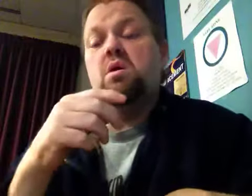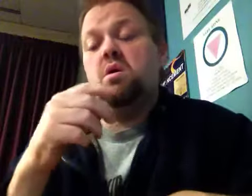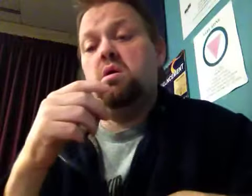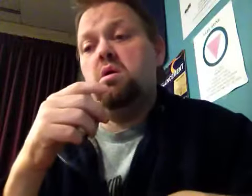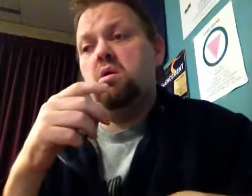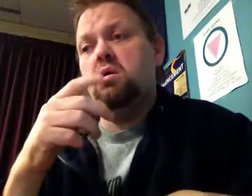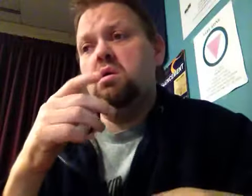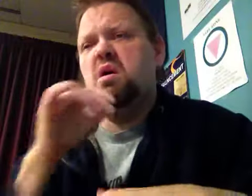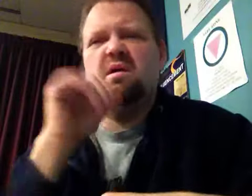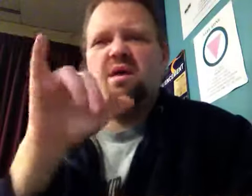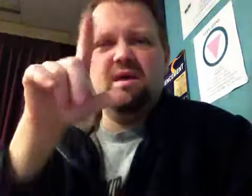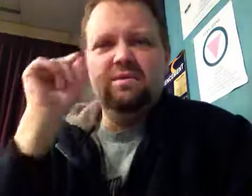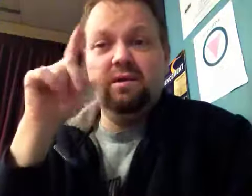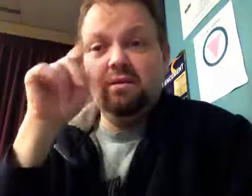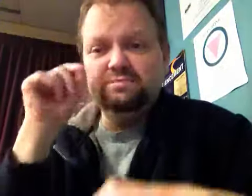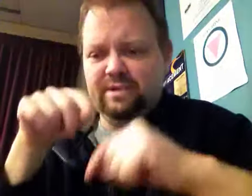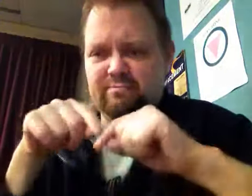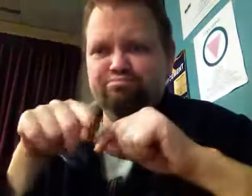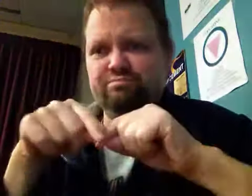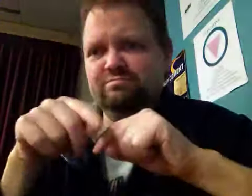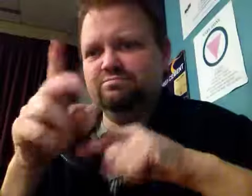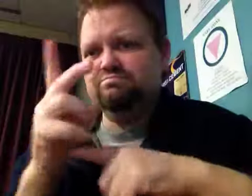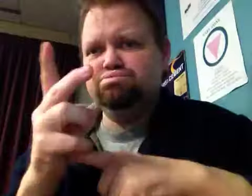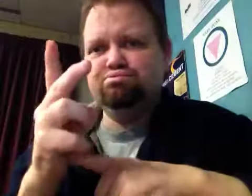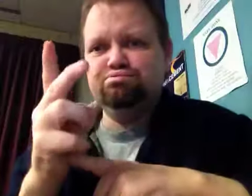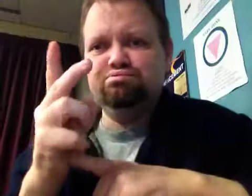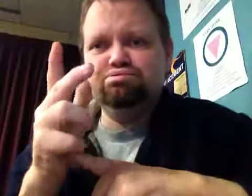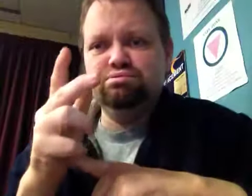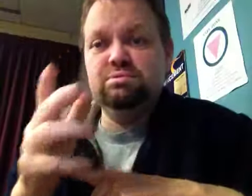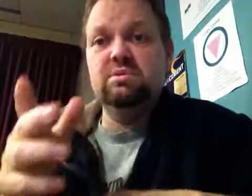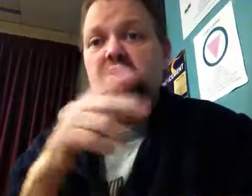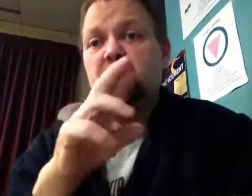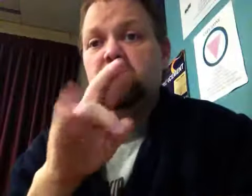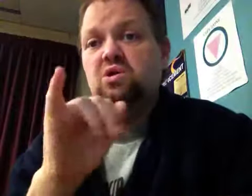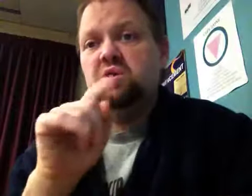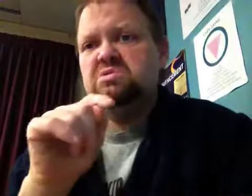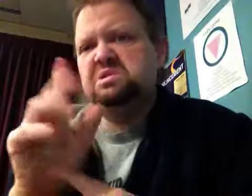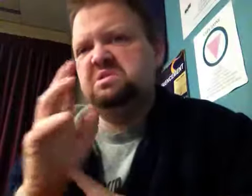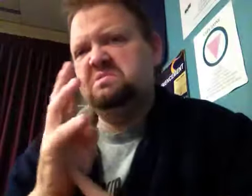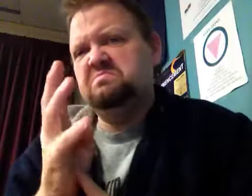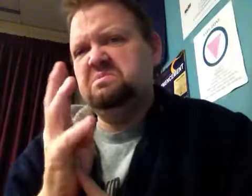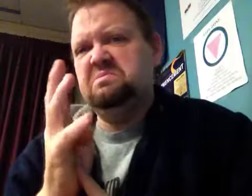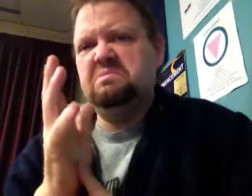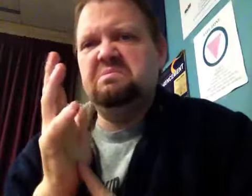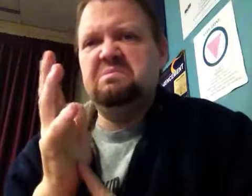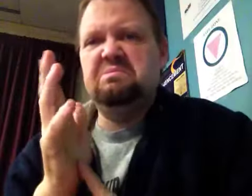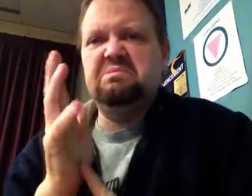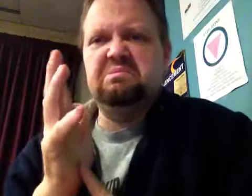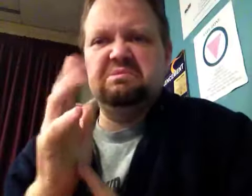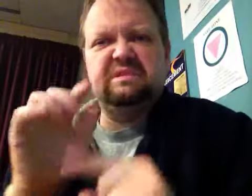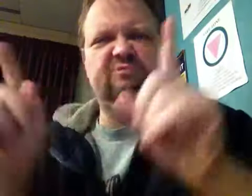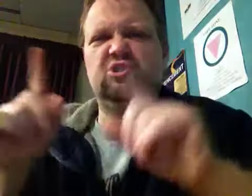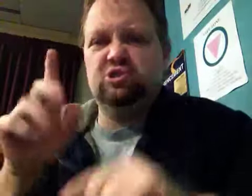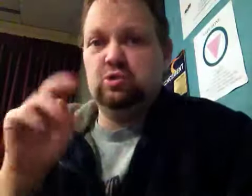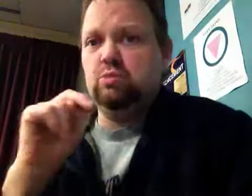1970s, SNL brilliantly used the N-word in a sketch with Richard Pryor's Chevy Chase. The Jeffersons, All in the Family, Good Times,